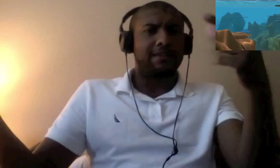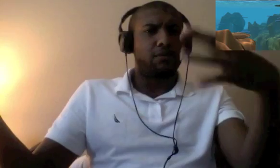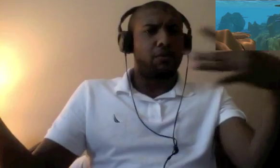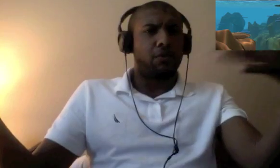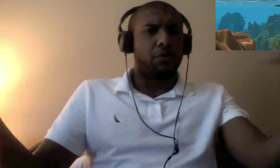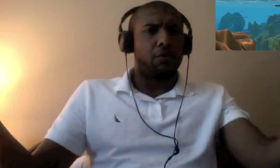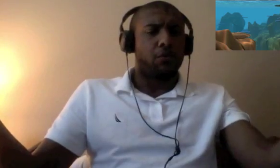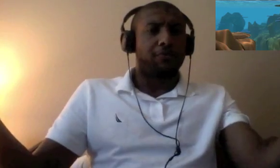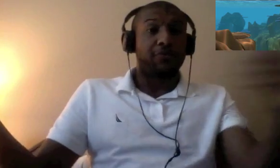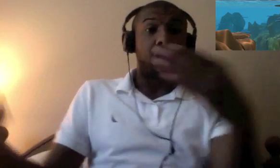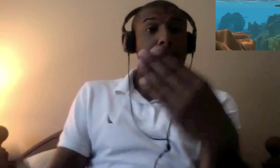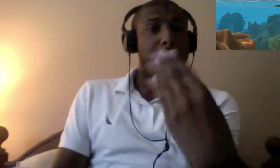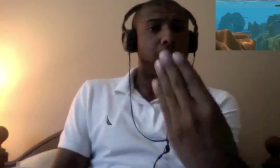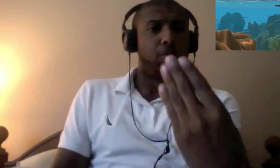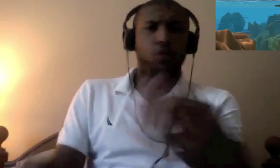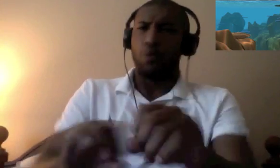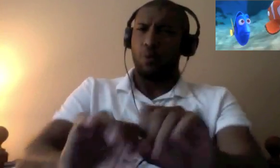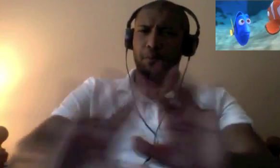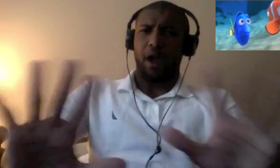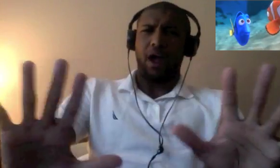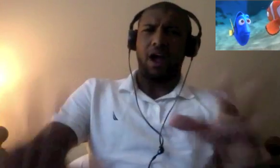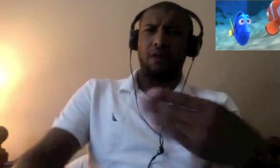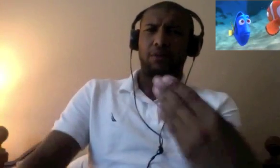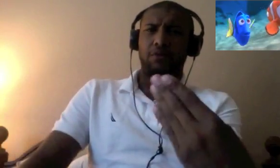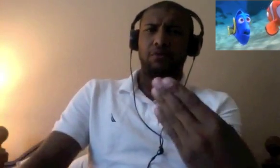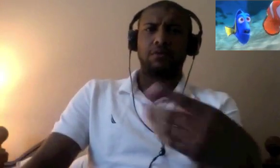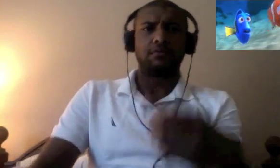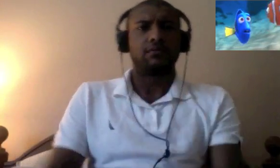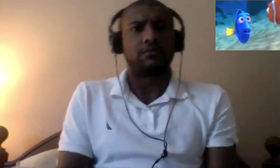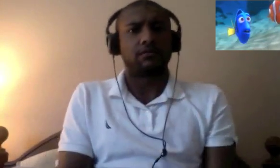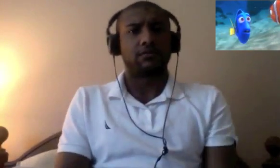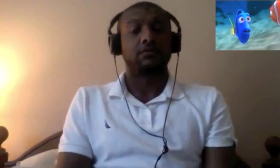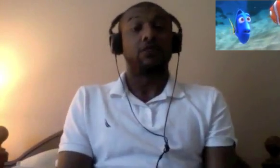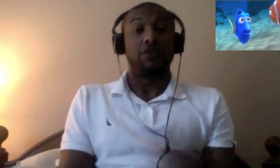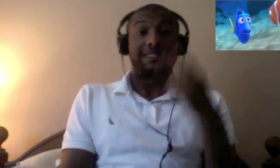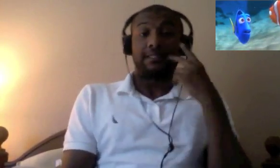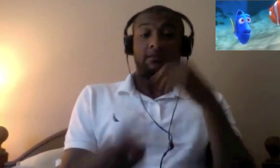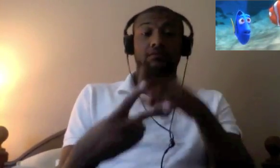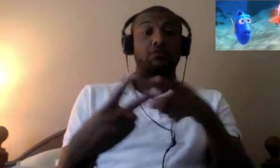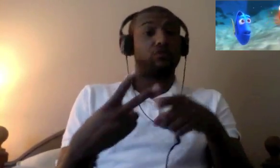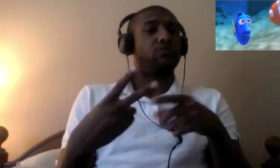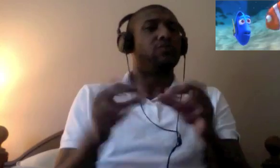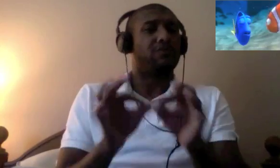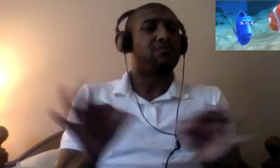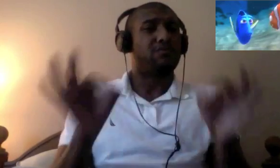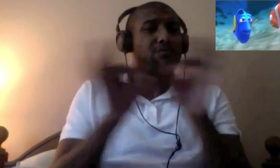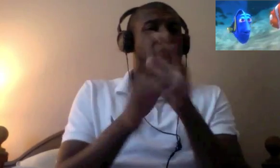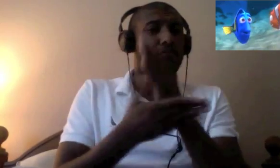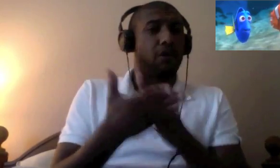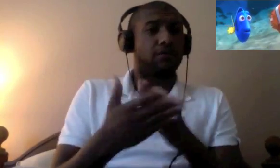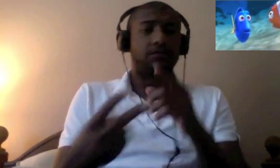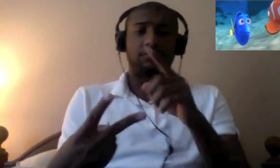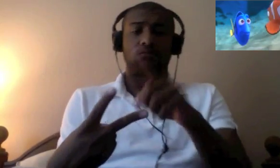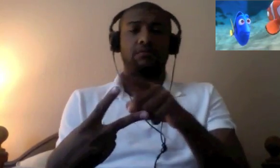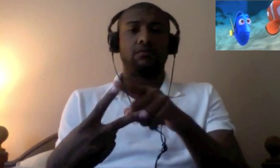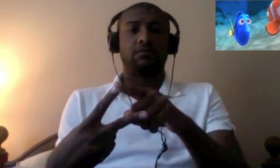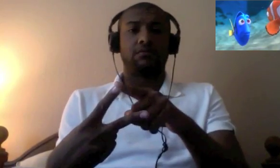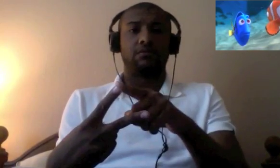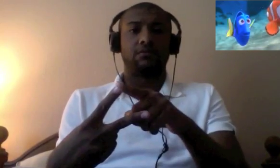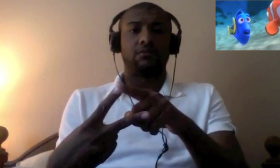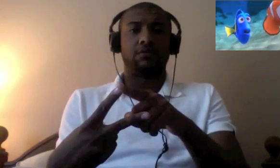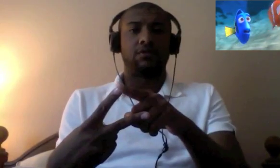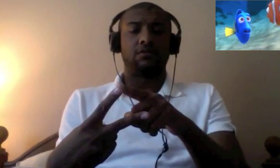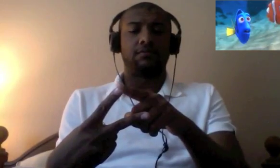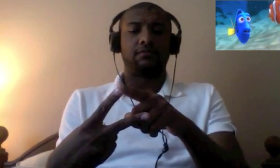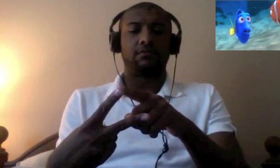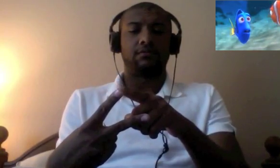leaving us with blue at the far depths. In this clip, you can see two other important elements. The first is the surge and swell,